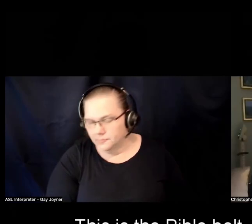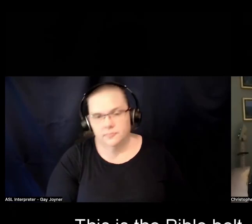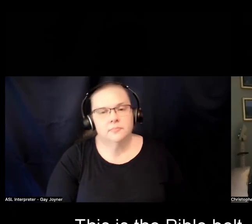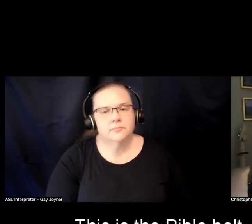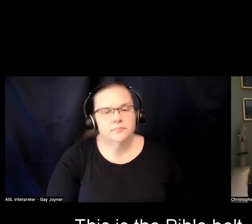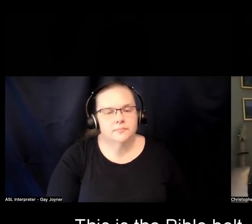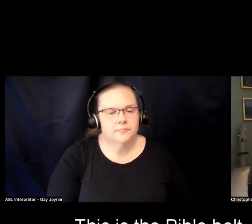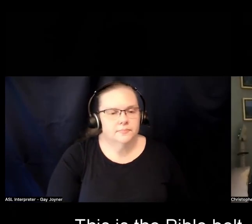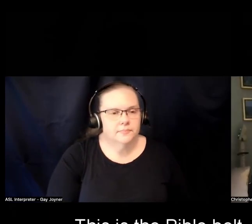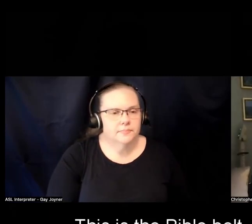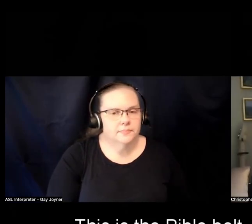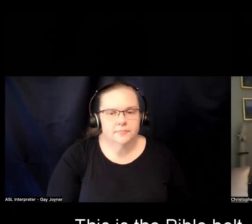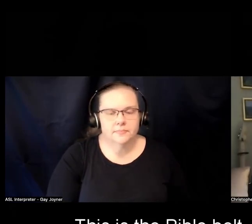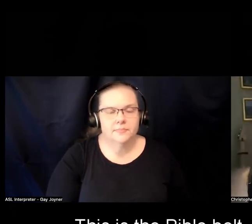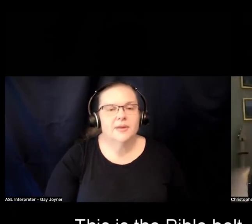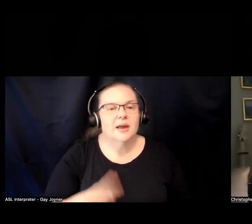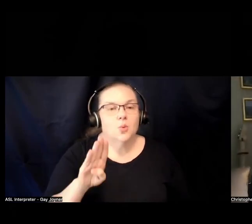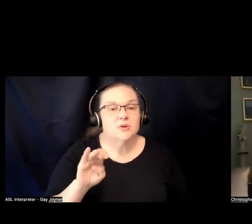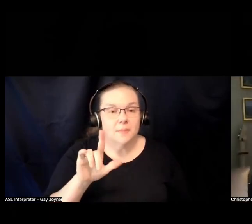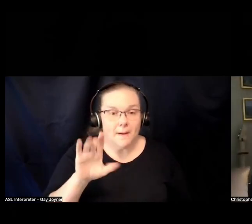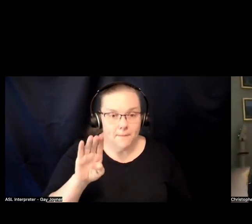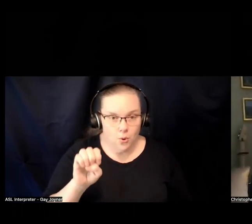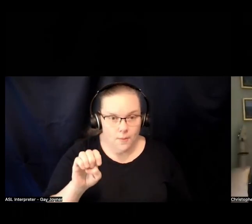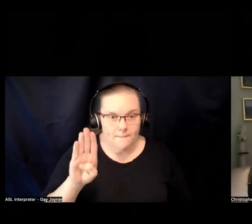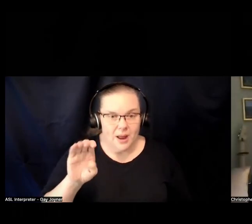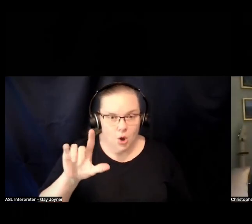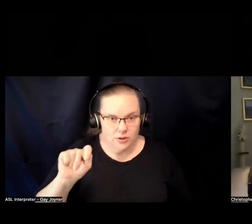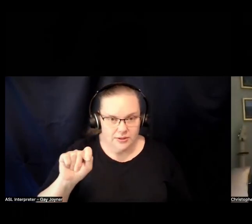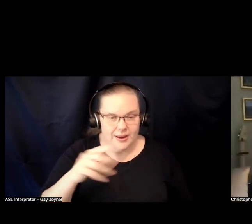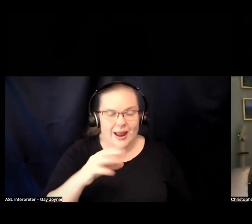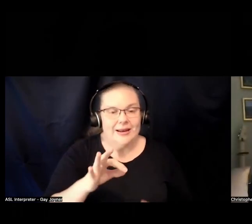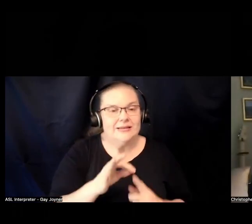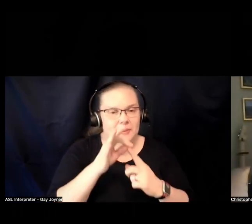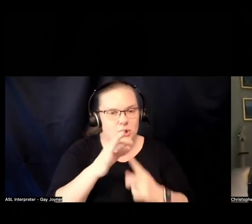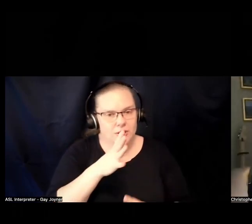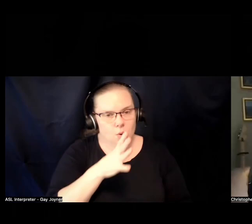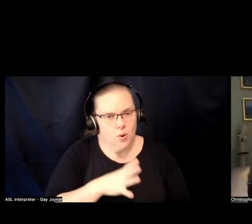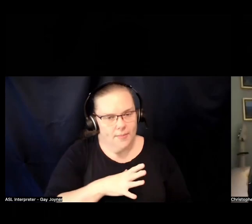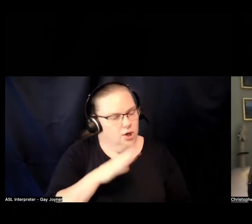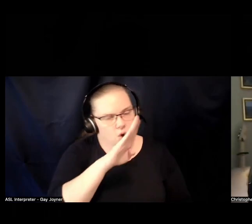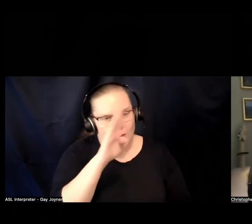In the Bible Belt, and especially a woman, don't ever use language like that again.